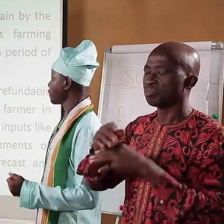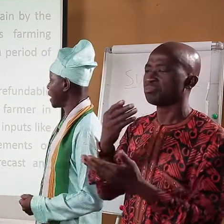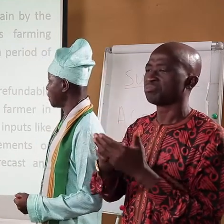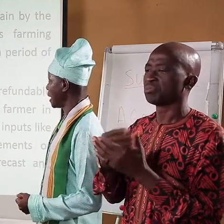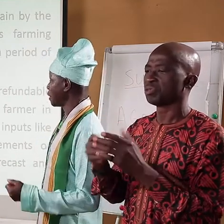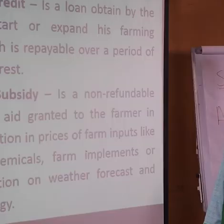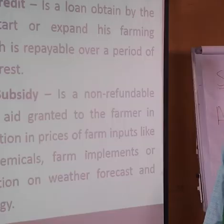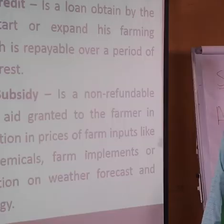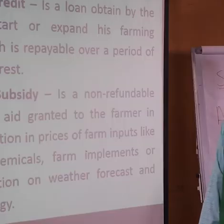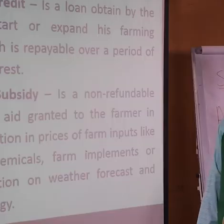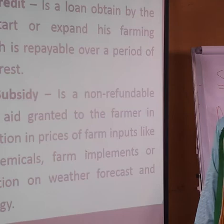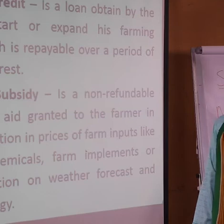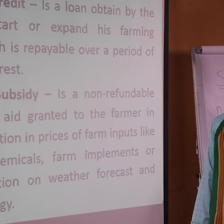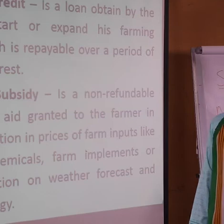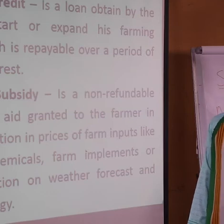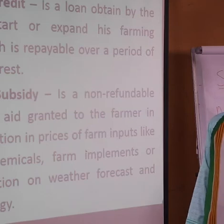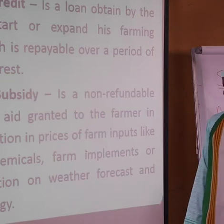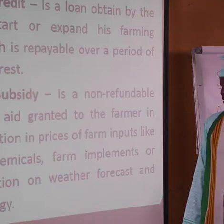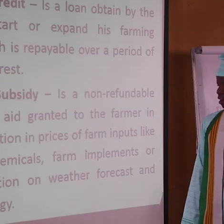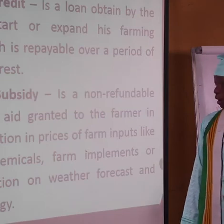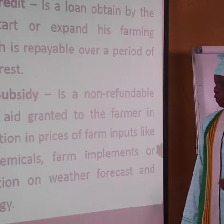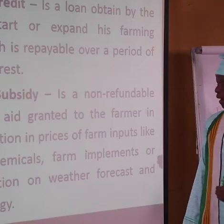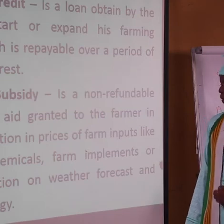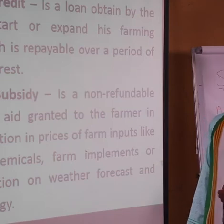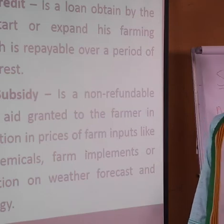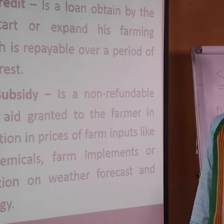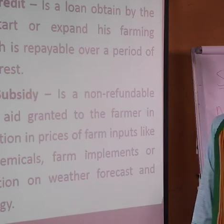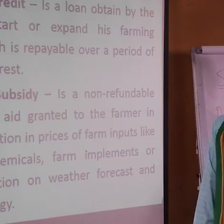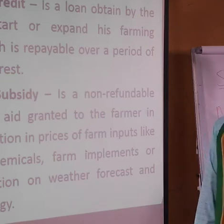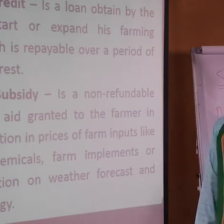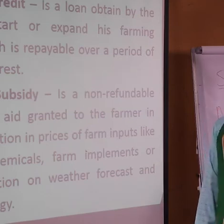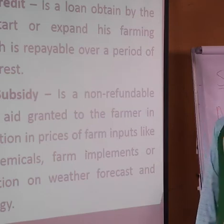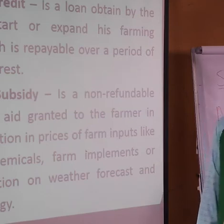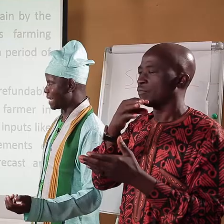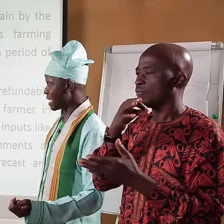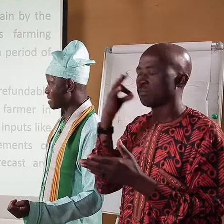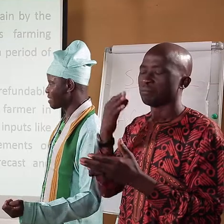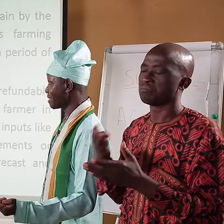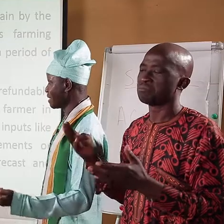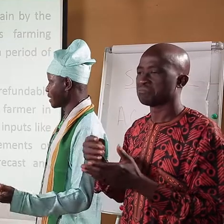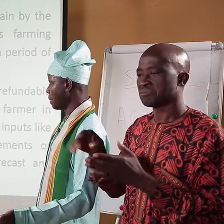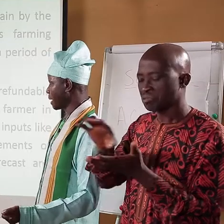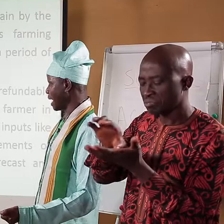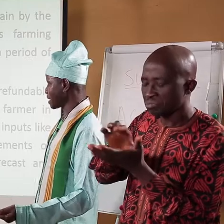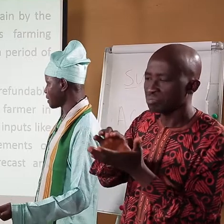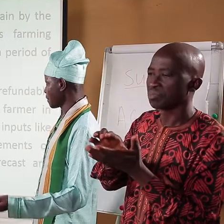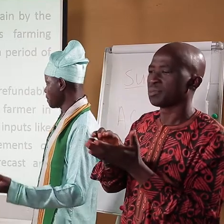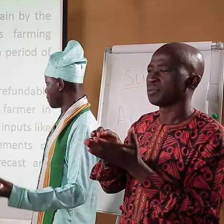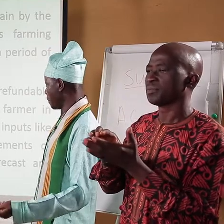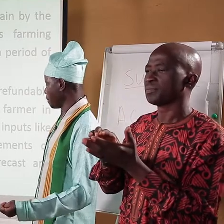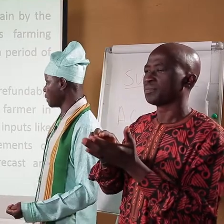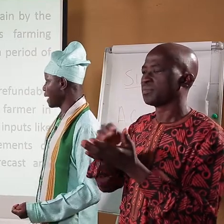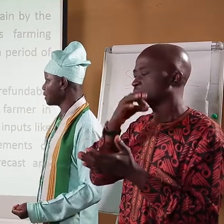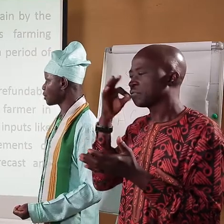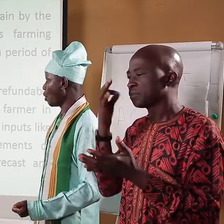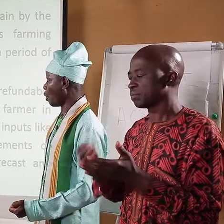granted to the farmer in form of reduction in prices of farm inputs like fertilizers, chemicals,